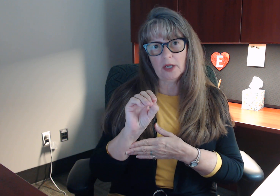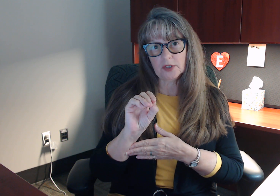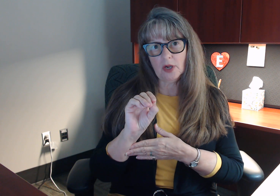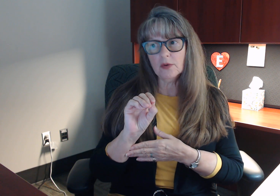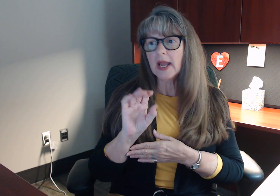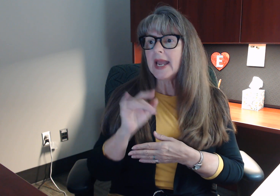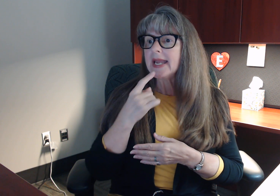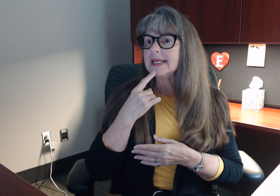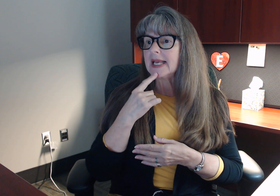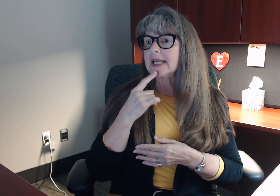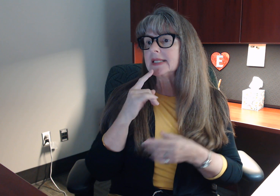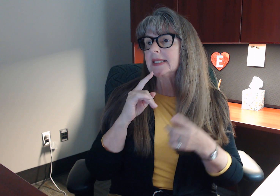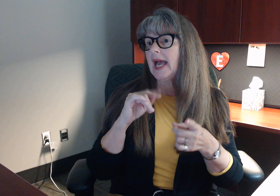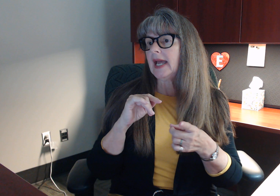Costco, it says that